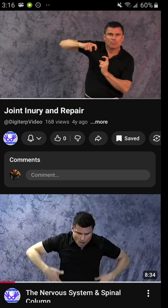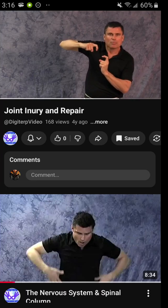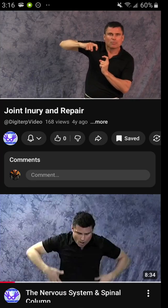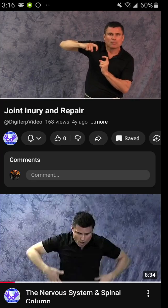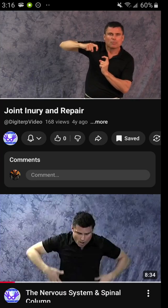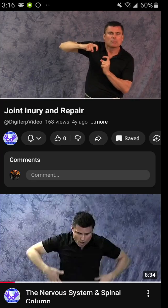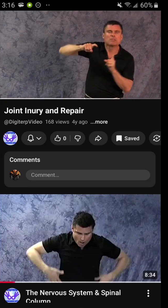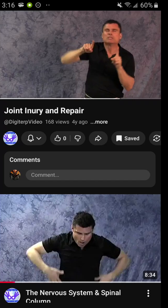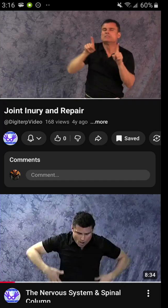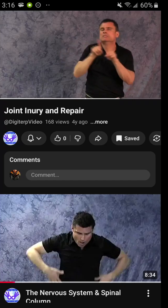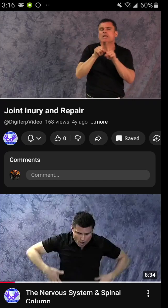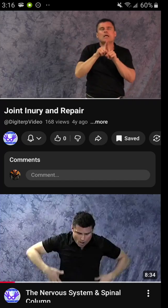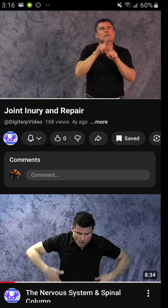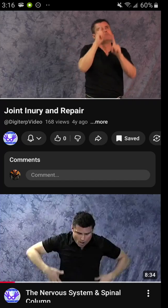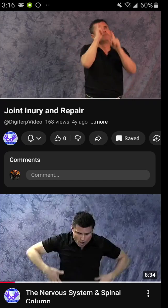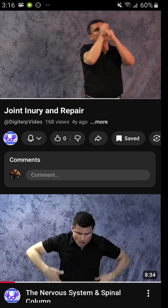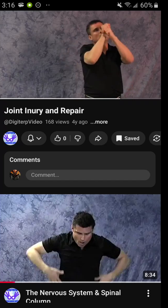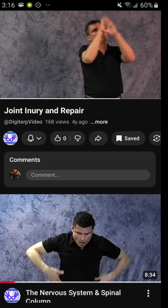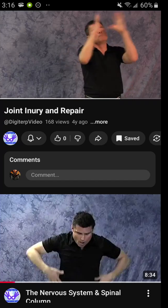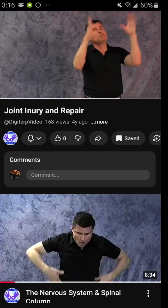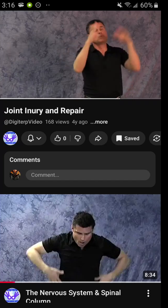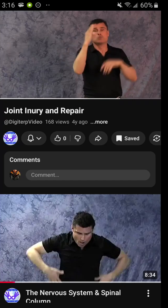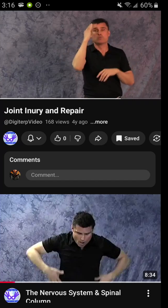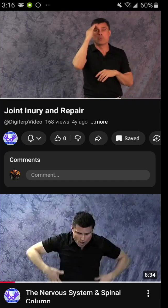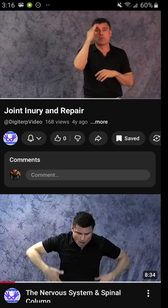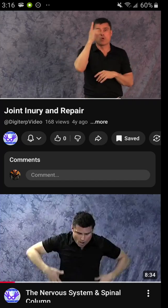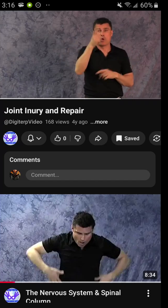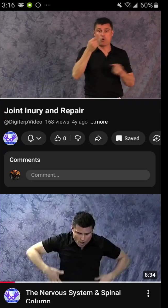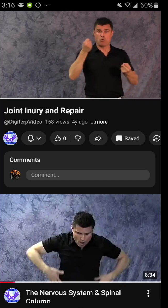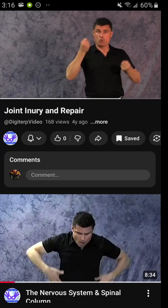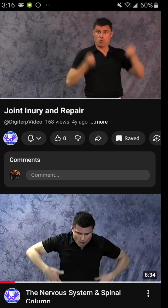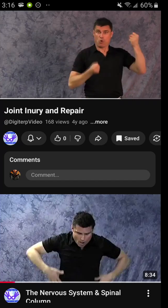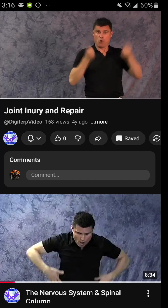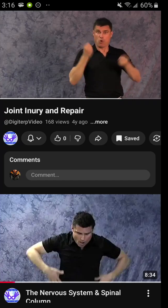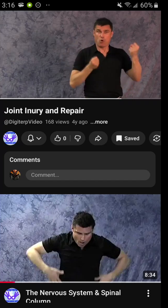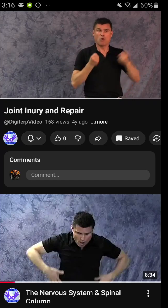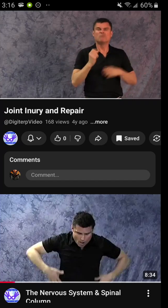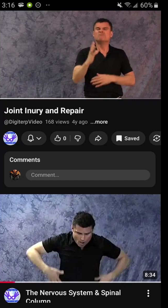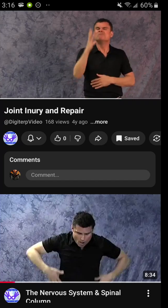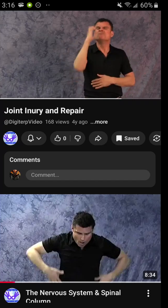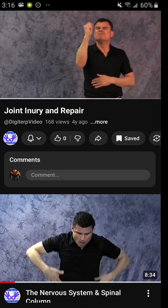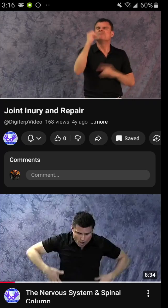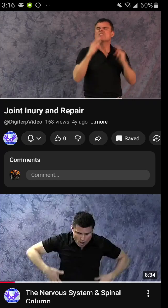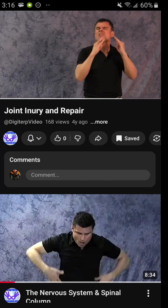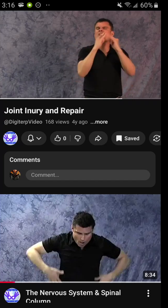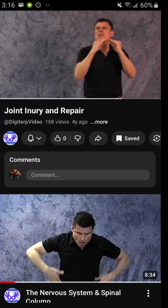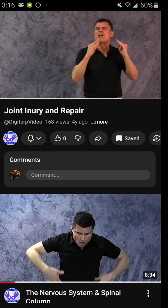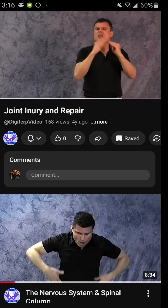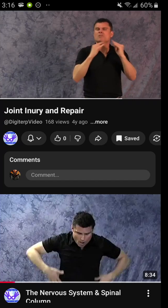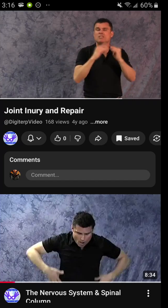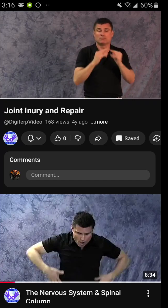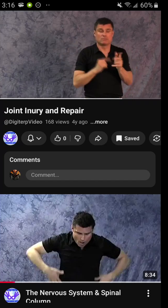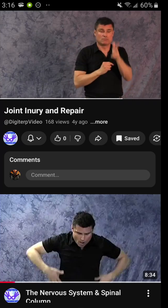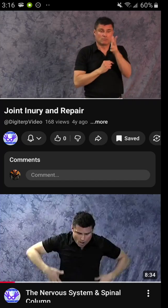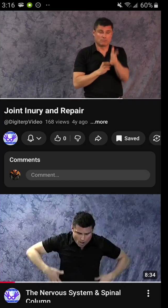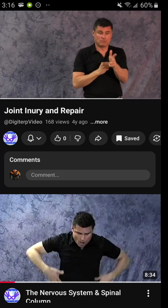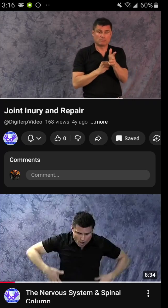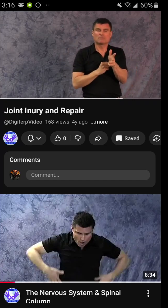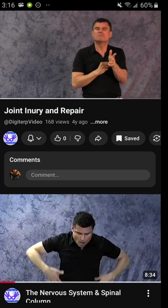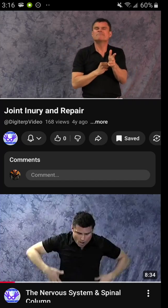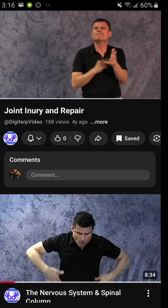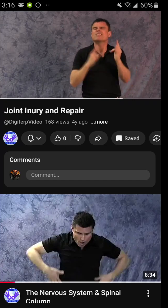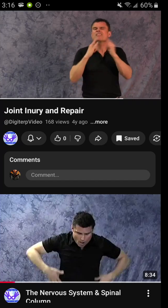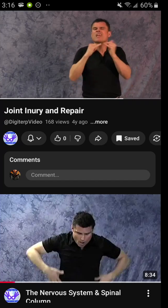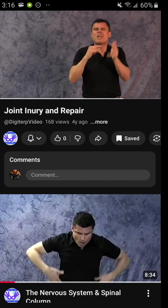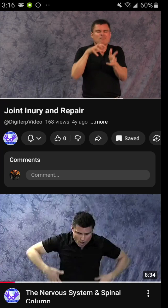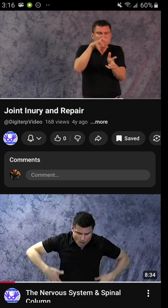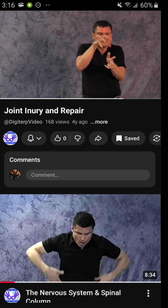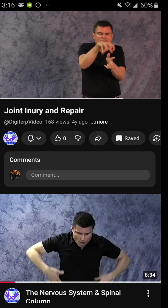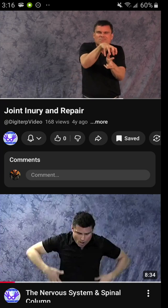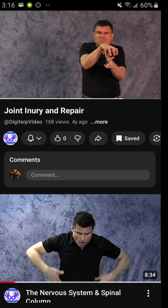aligns with the type of movement goal for